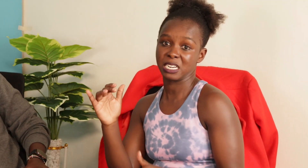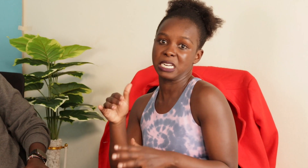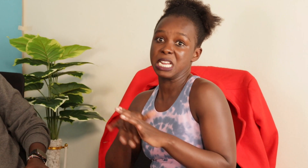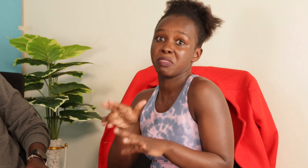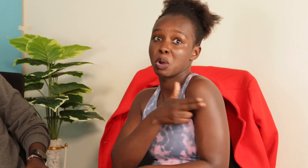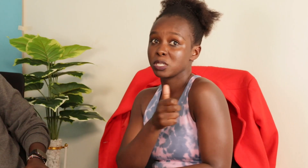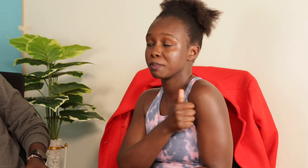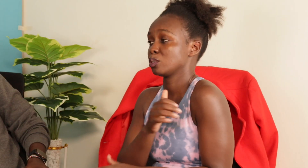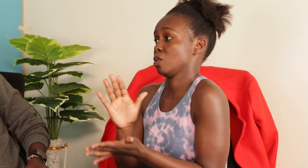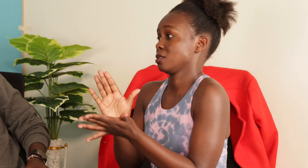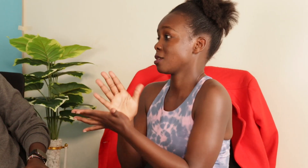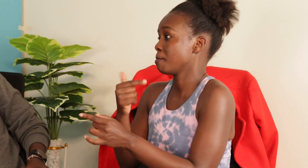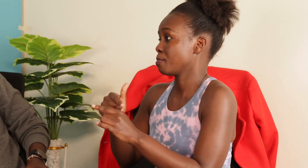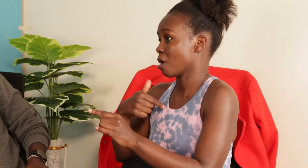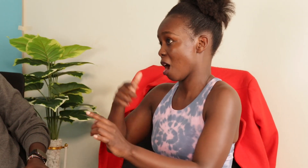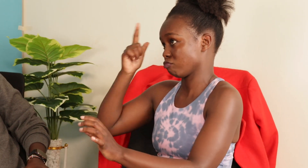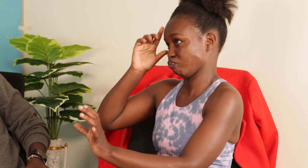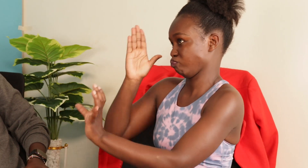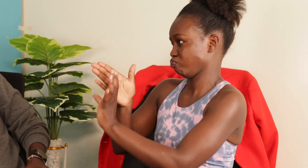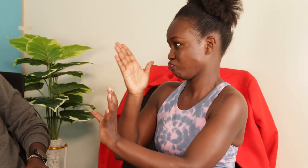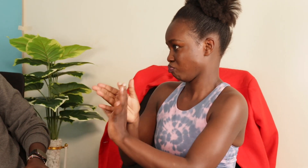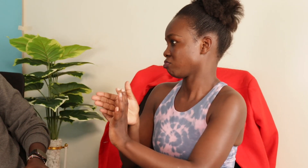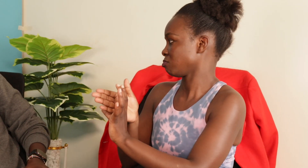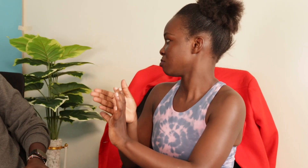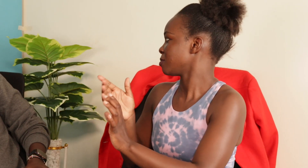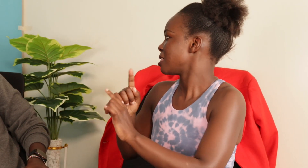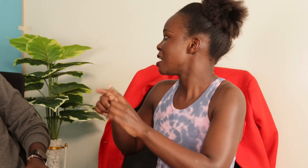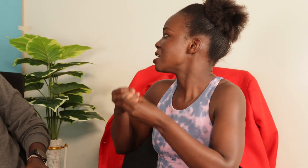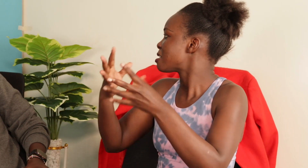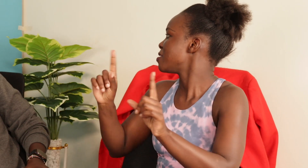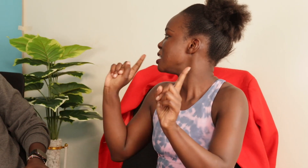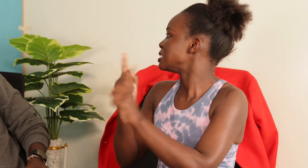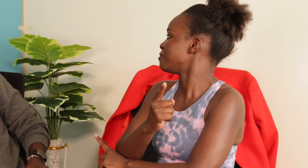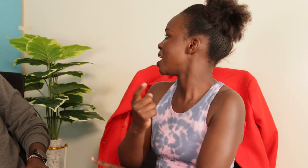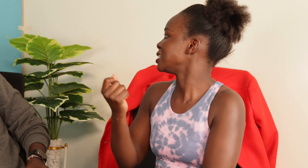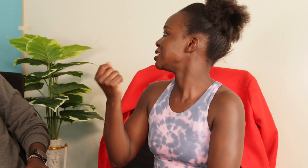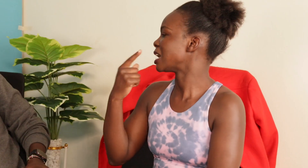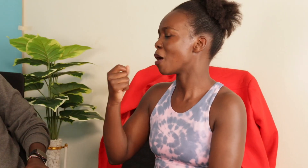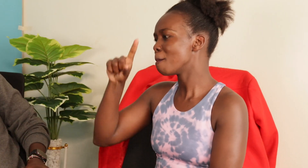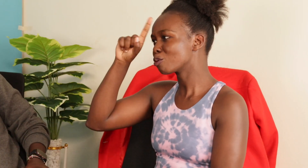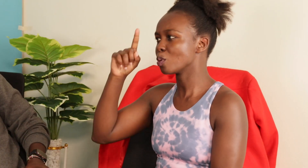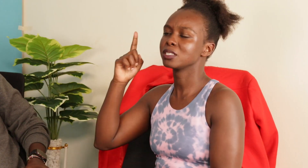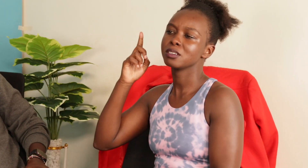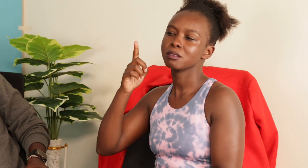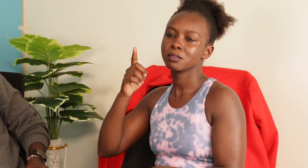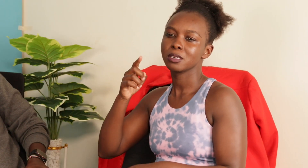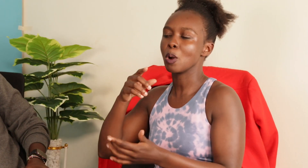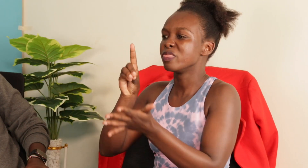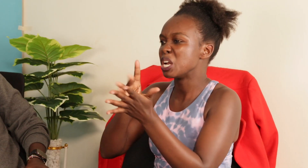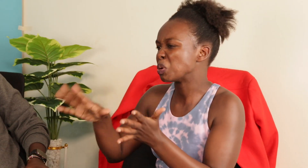I remember it was a hospital, a counseling hospital. You go to